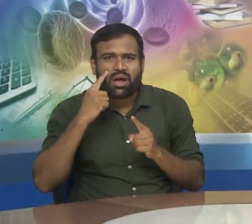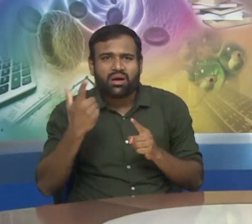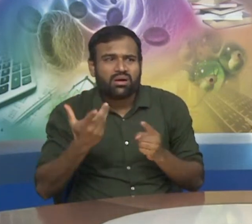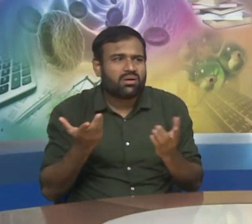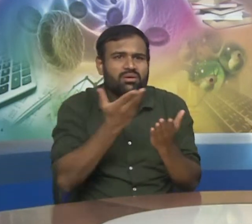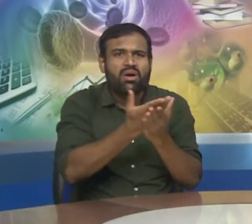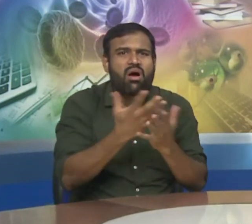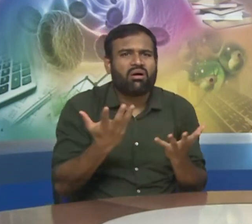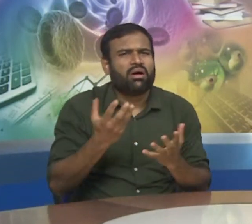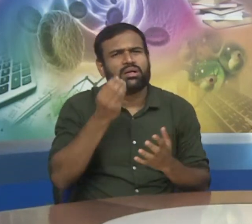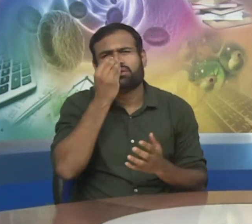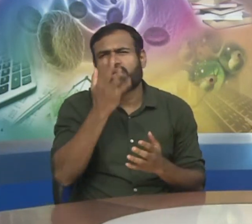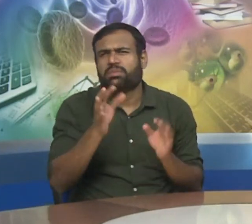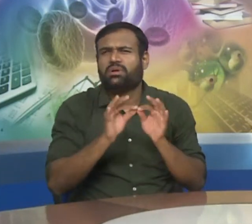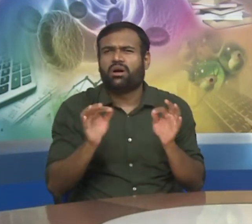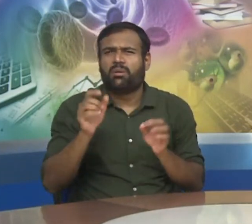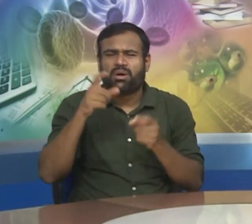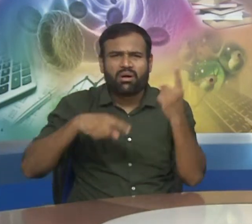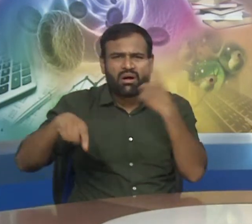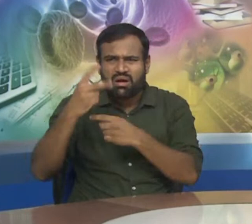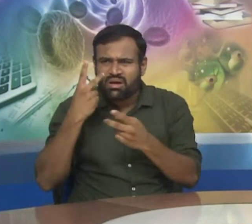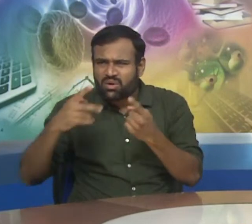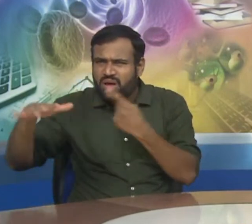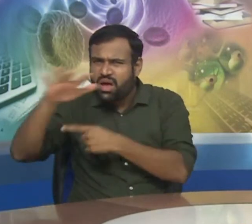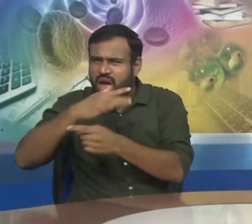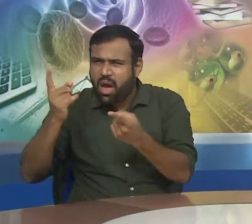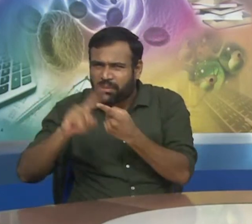Now a person can approach the court through a letter.